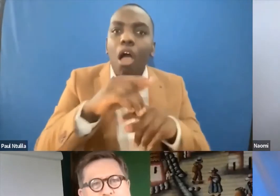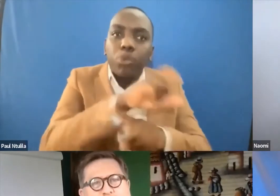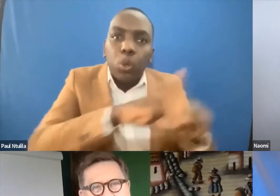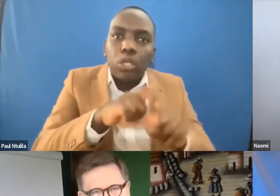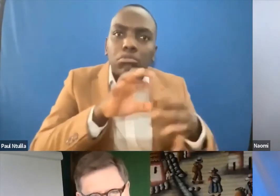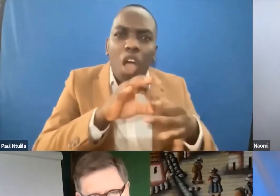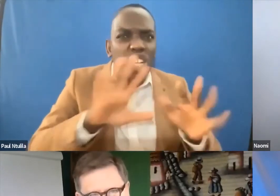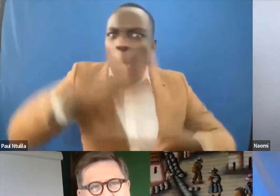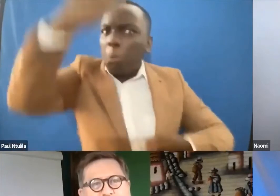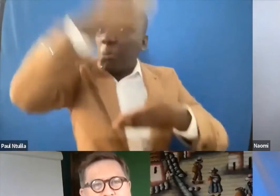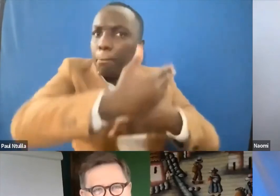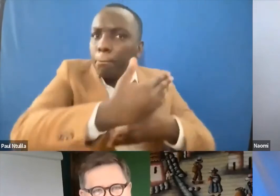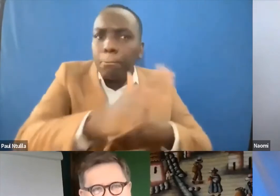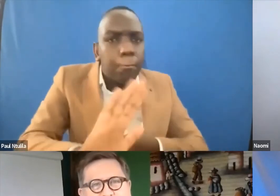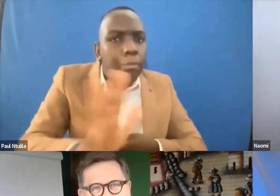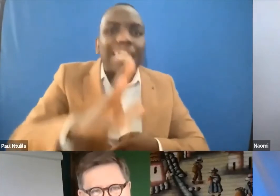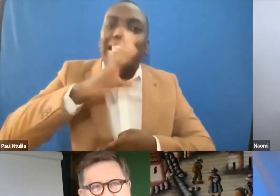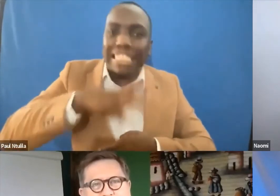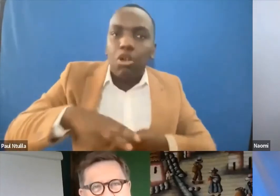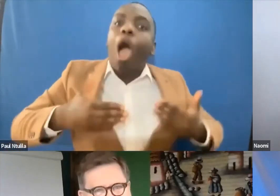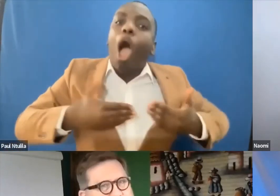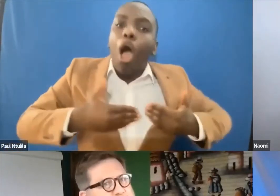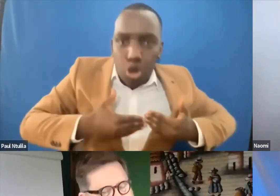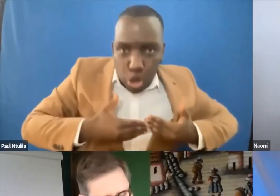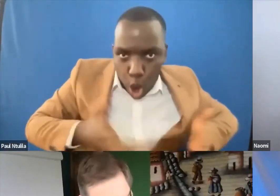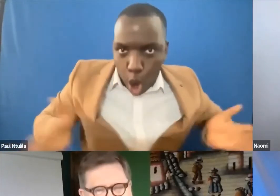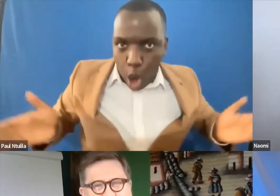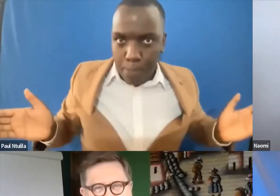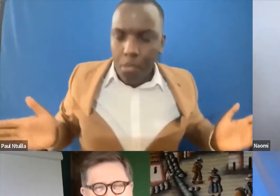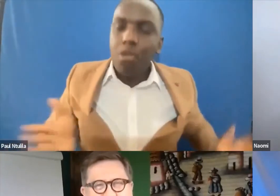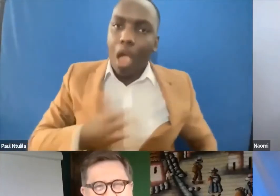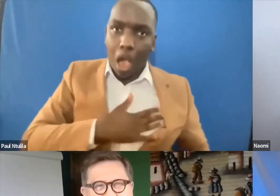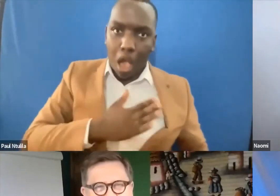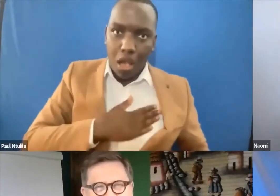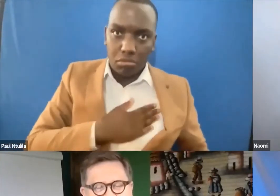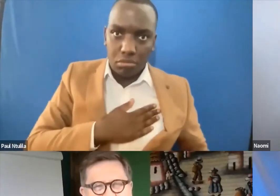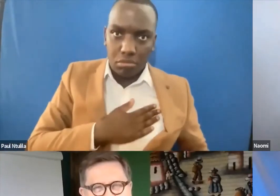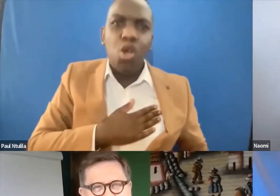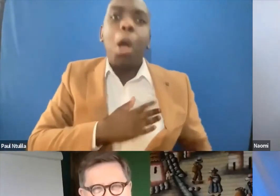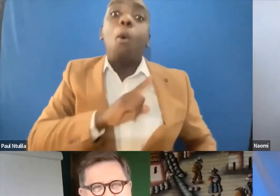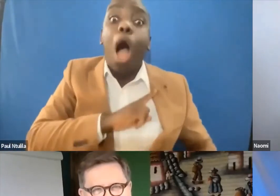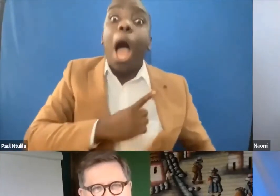collaborate with all of the different communities, with Black communities,